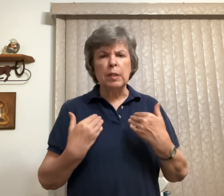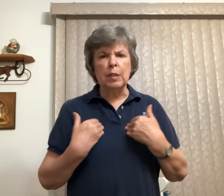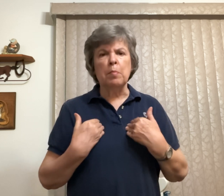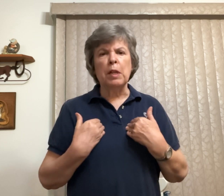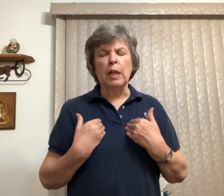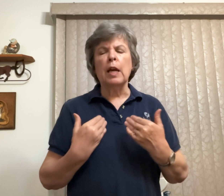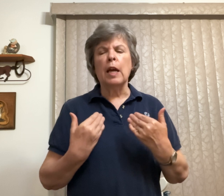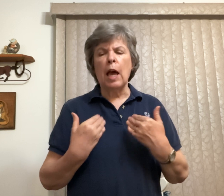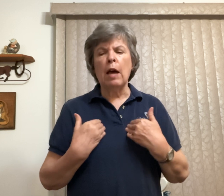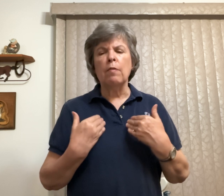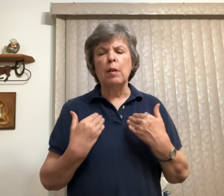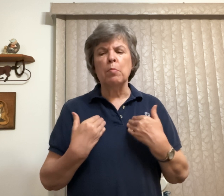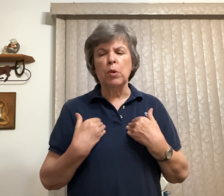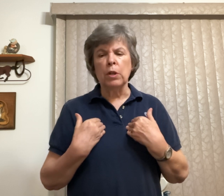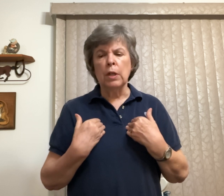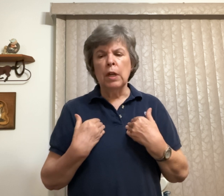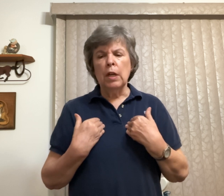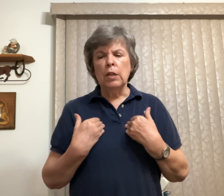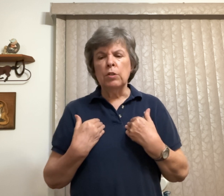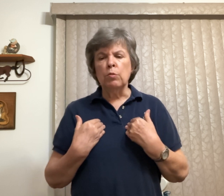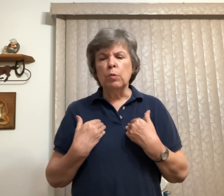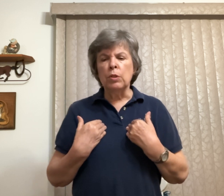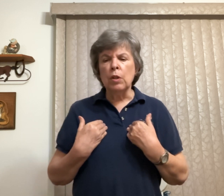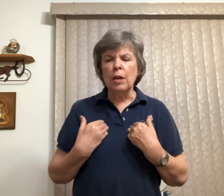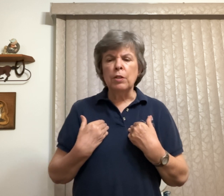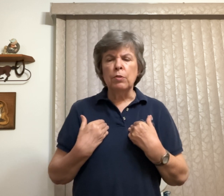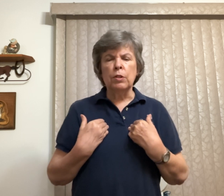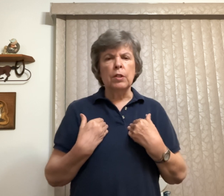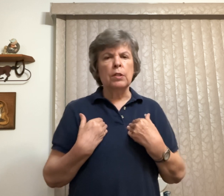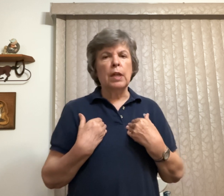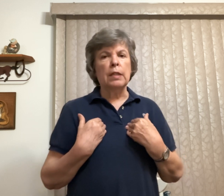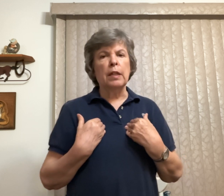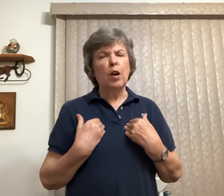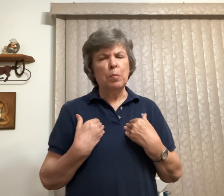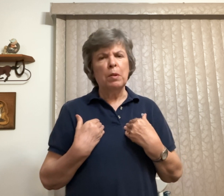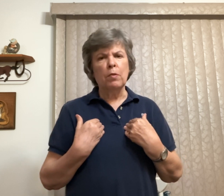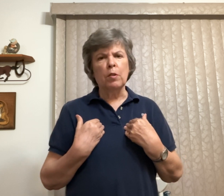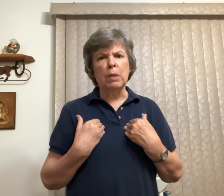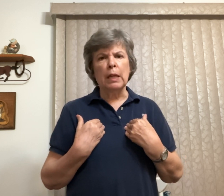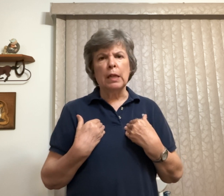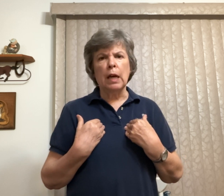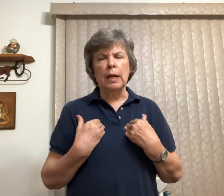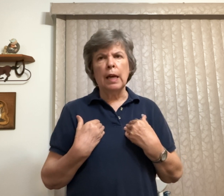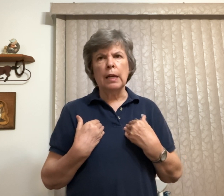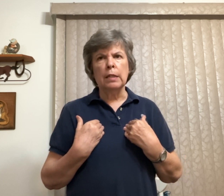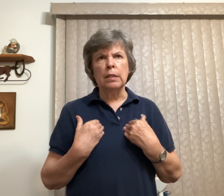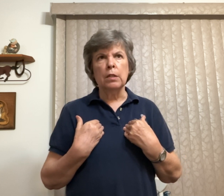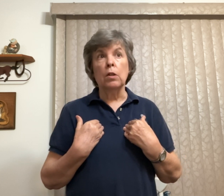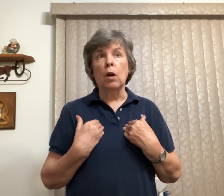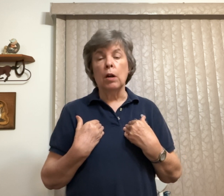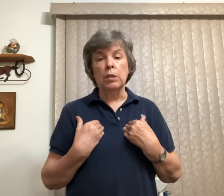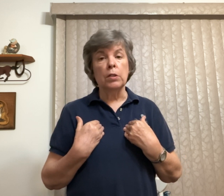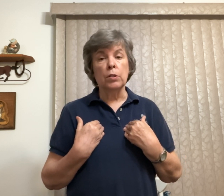something, like I have a book. You would not use this as a helping verb like I had gone to the